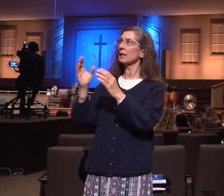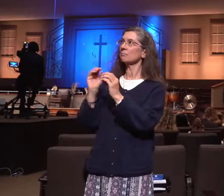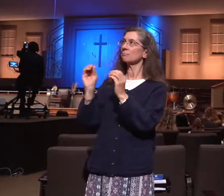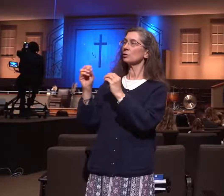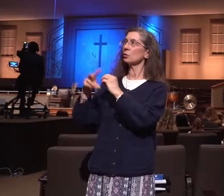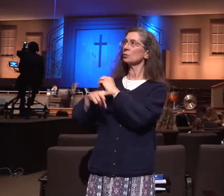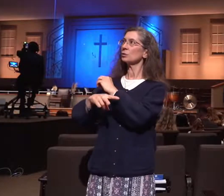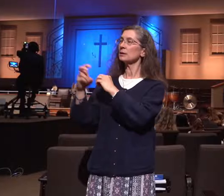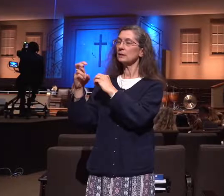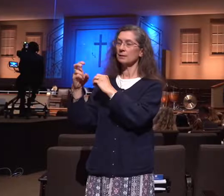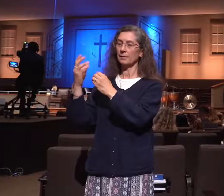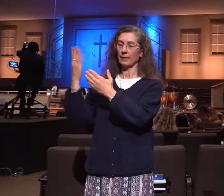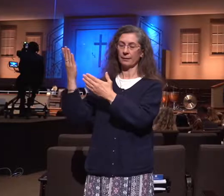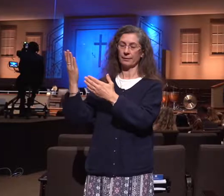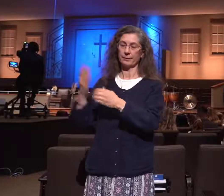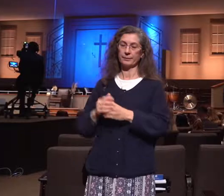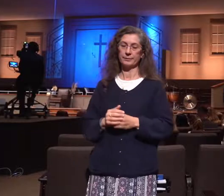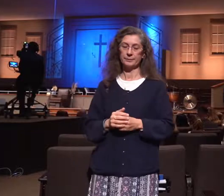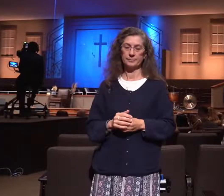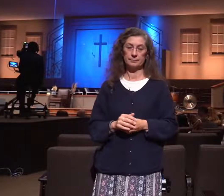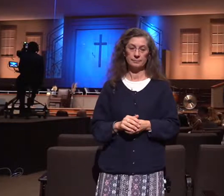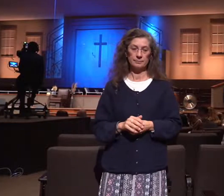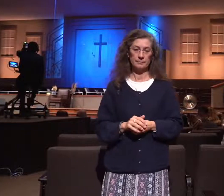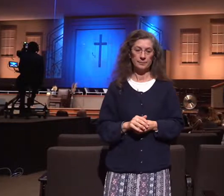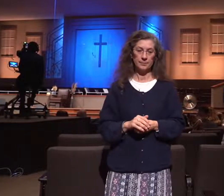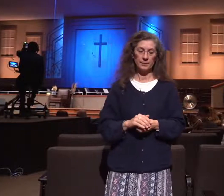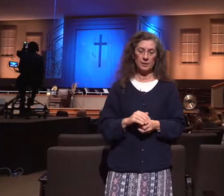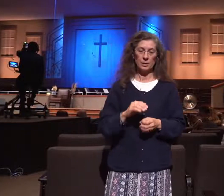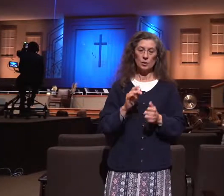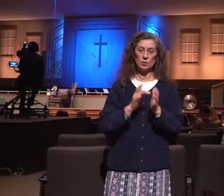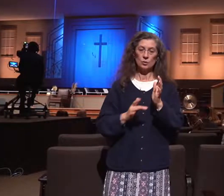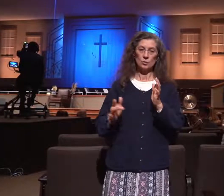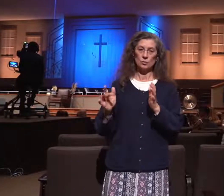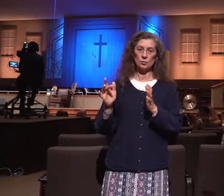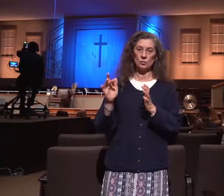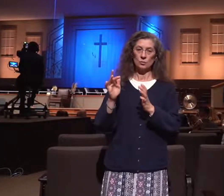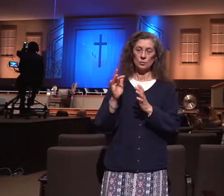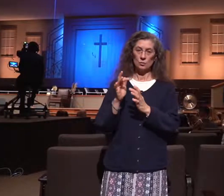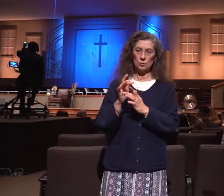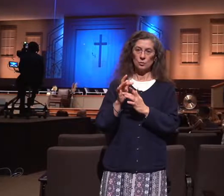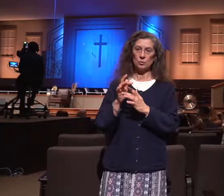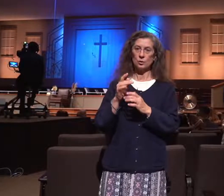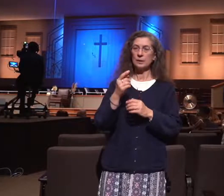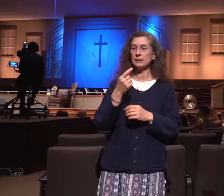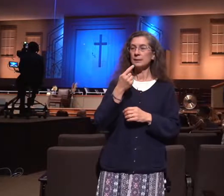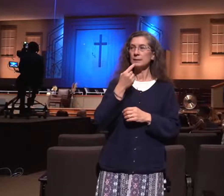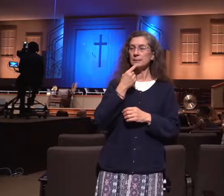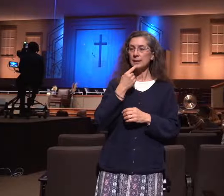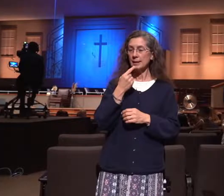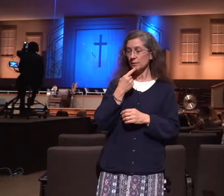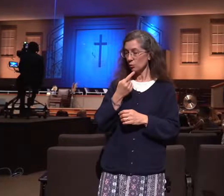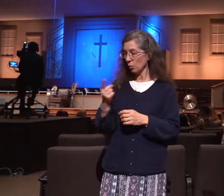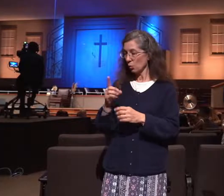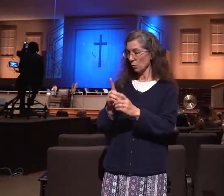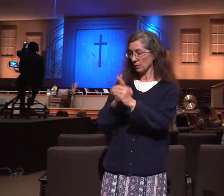break through nor steal. And Jesus is simply saying to his